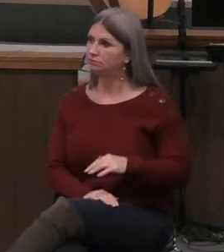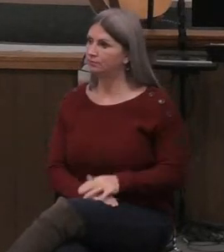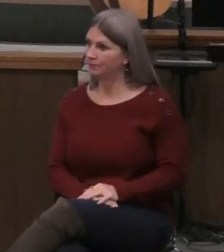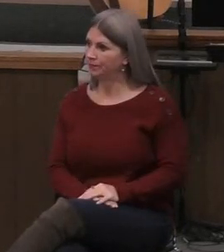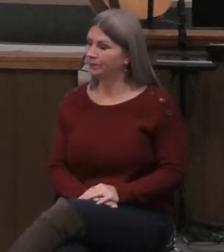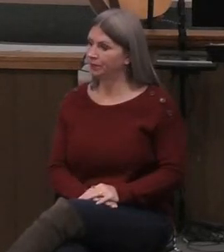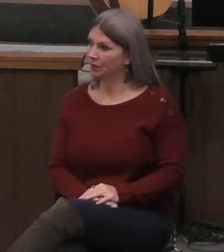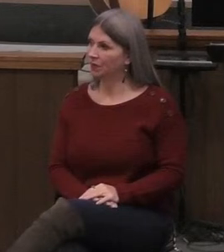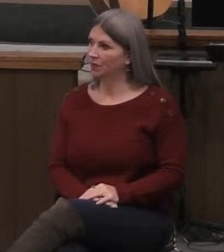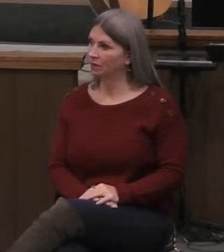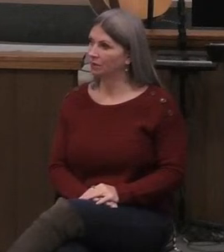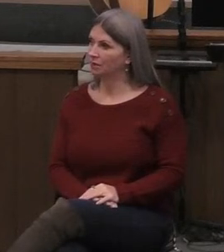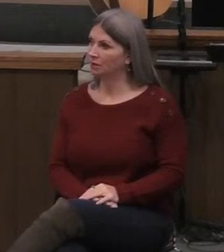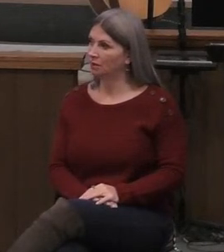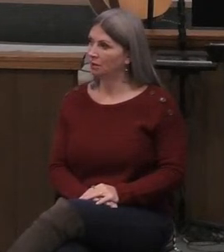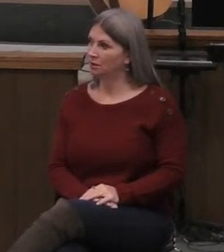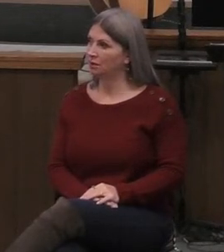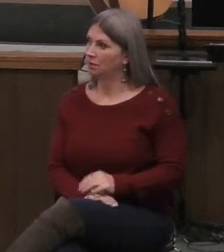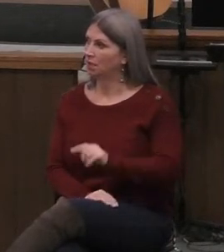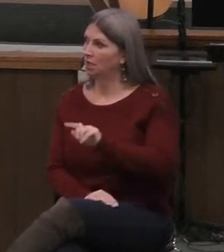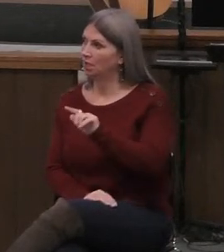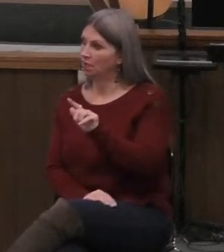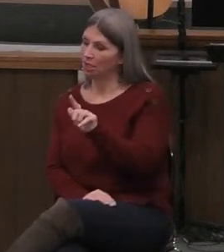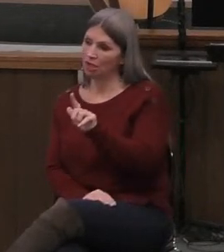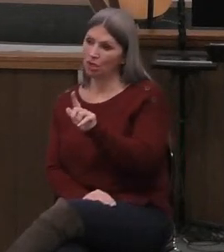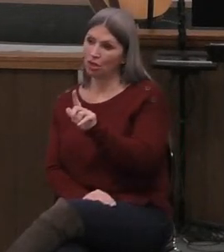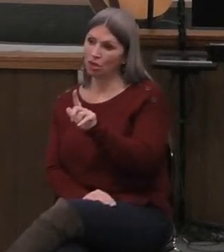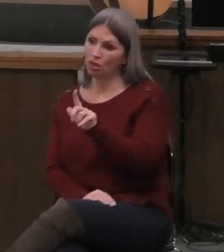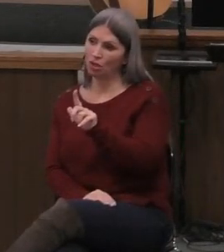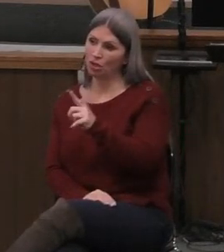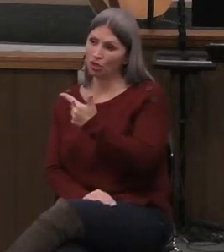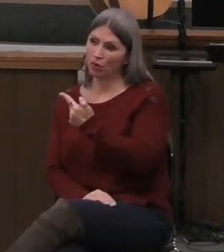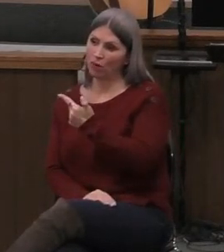Then in 21 through